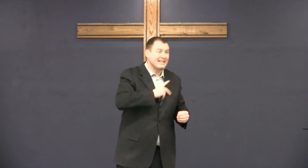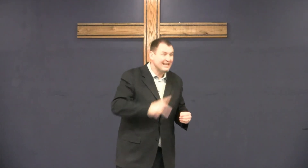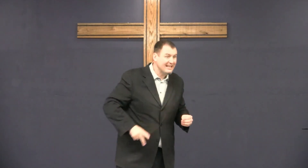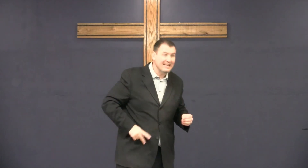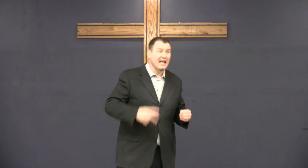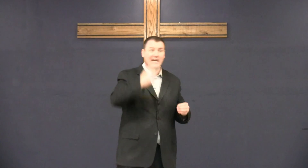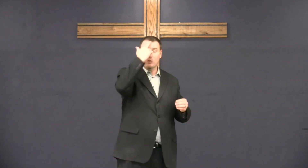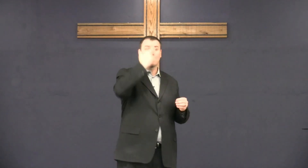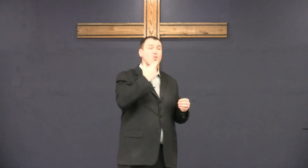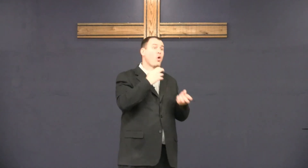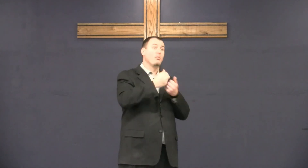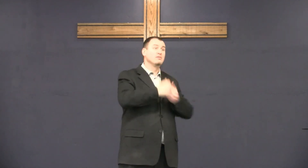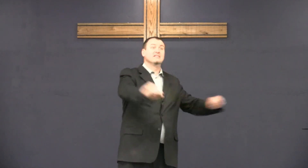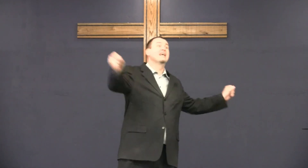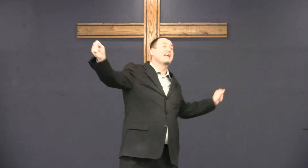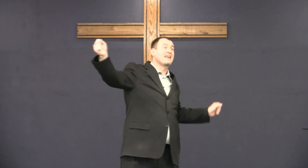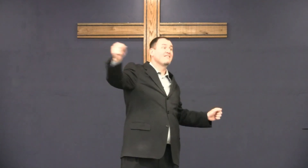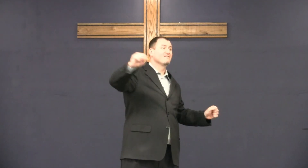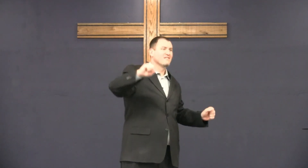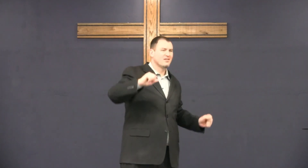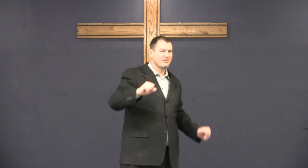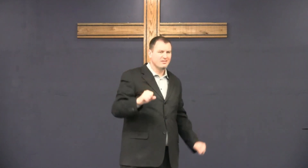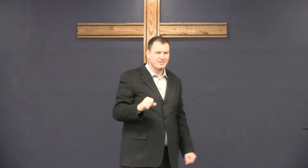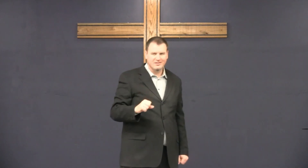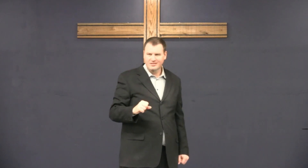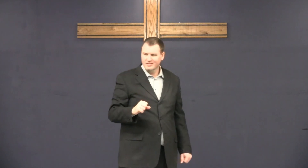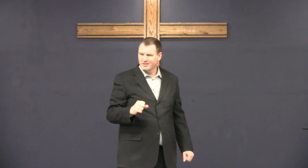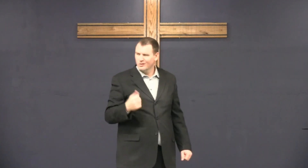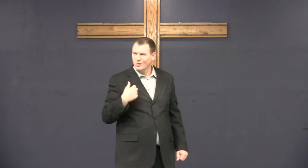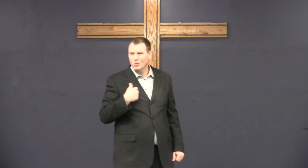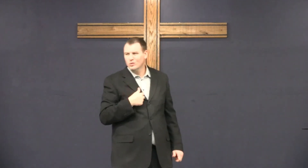I need a king. I need to be saved from Rome.